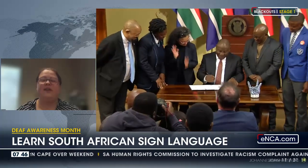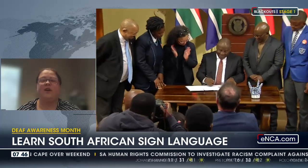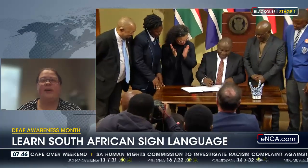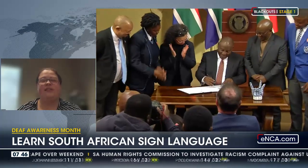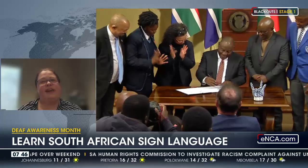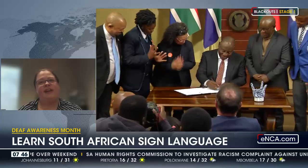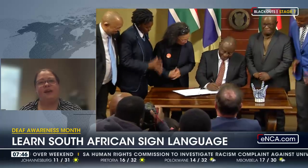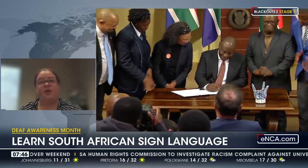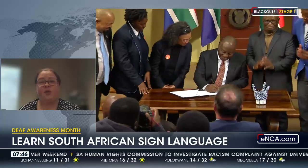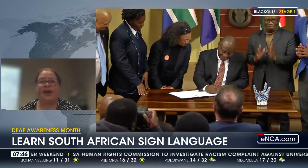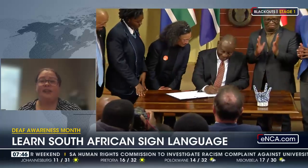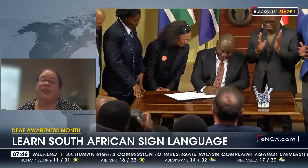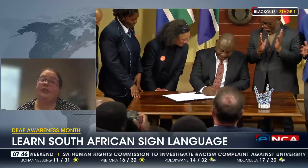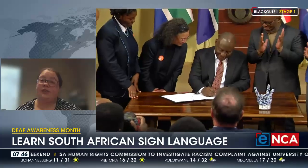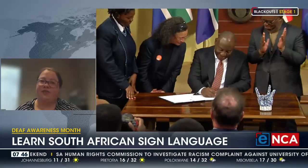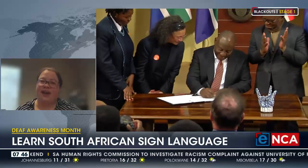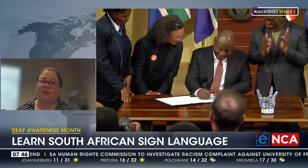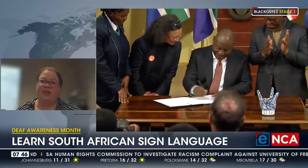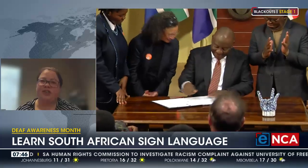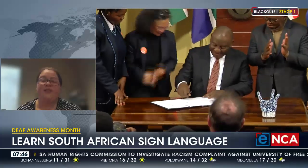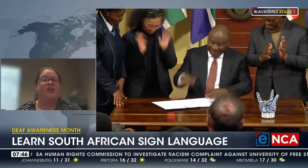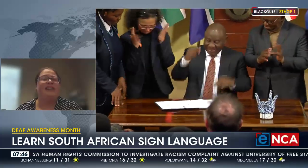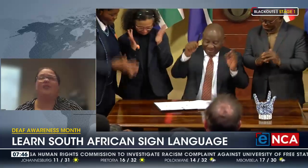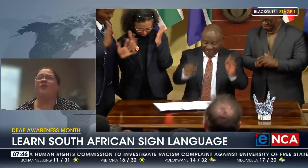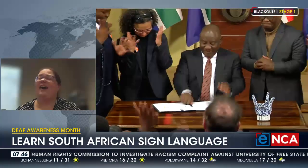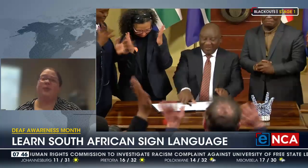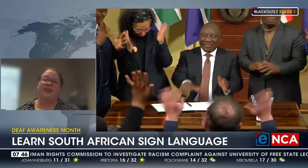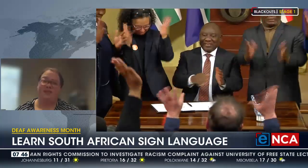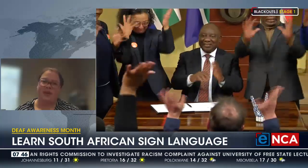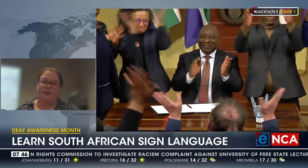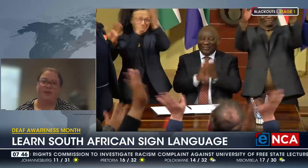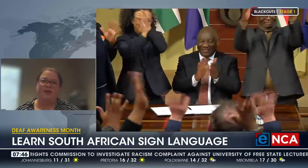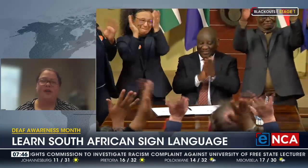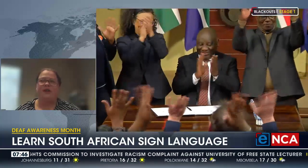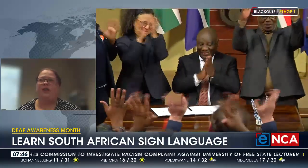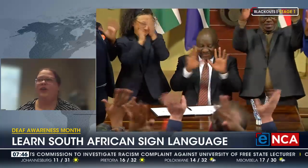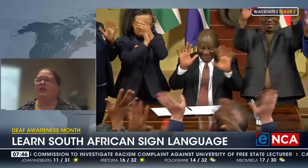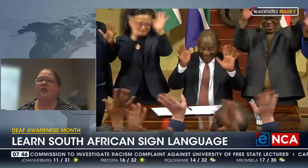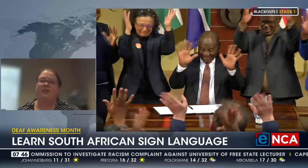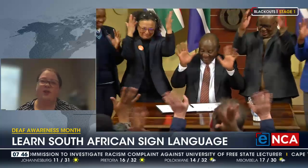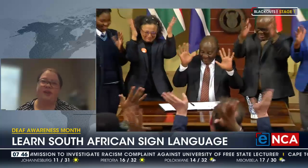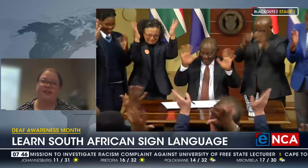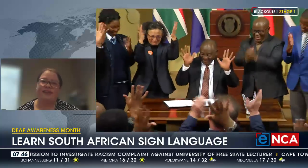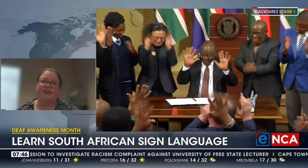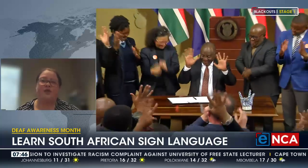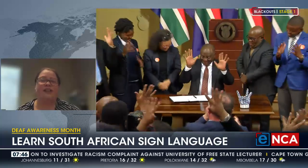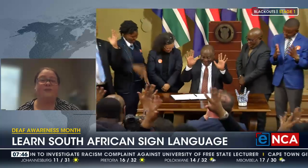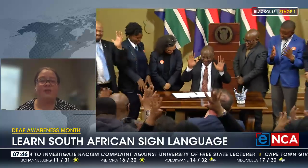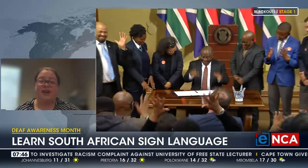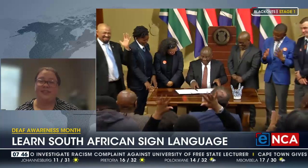peers, because any language requires use of the language. And then interact with deaf people. Look at your deaf communities, try to make